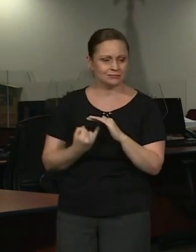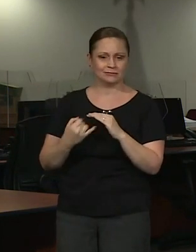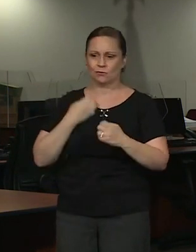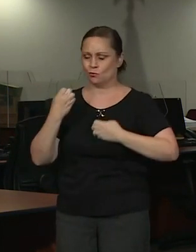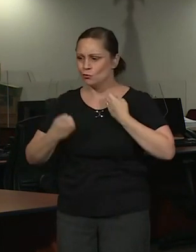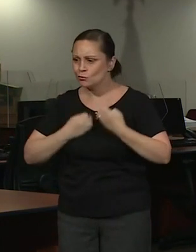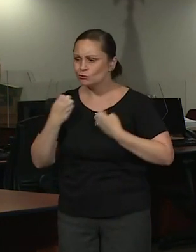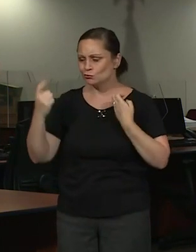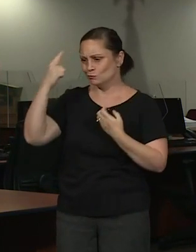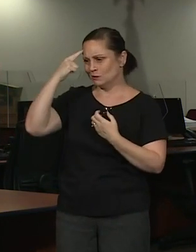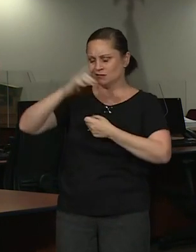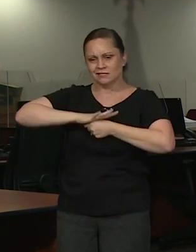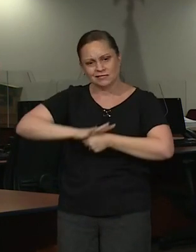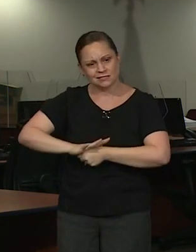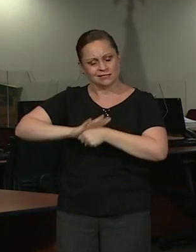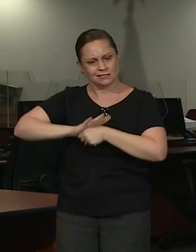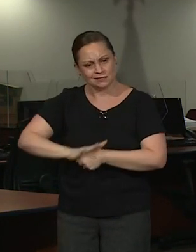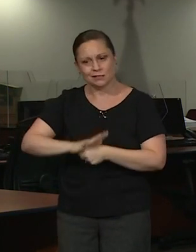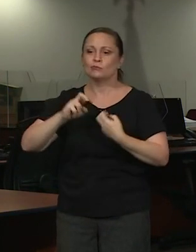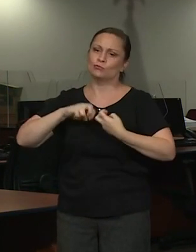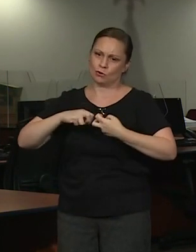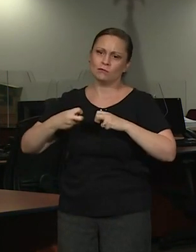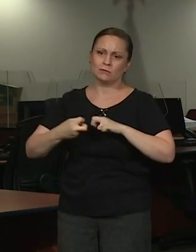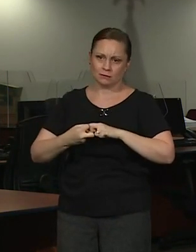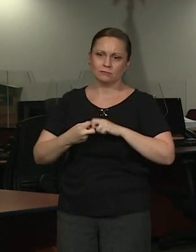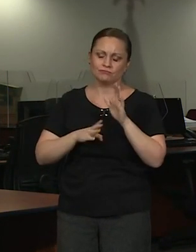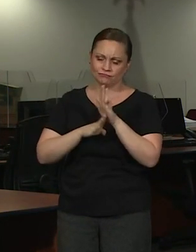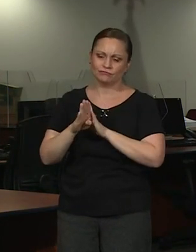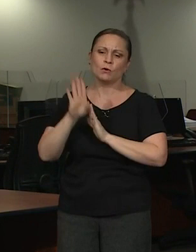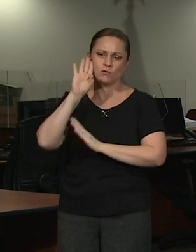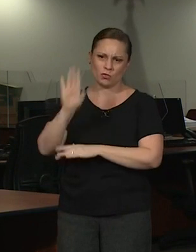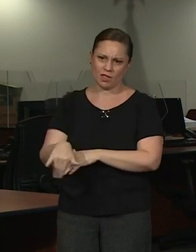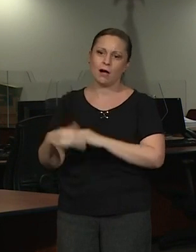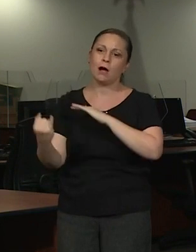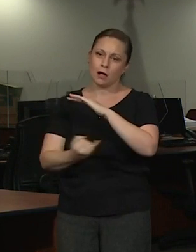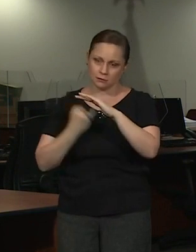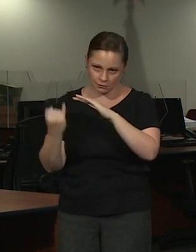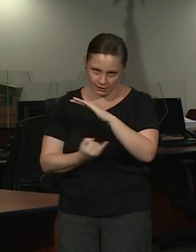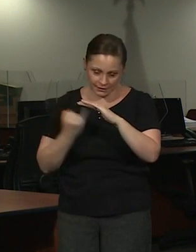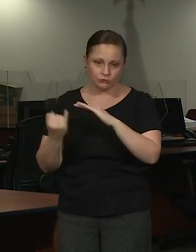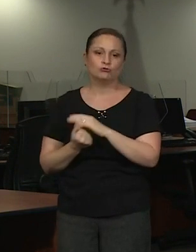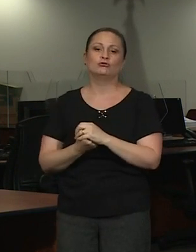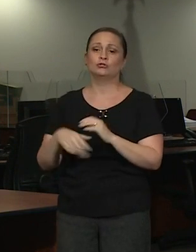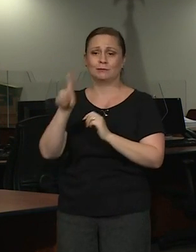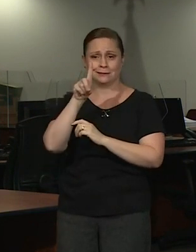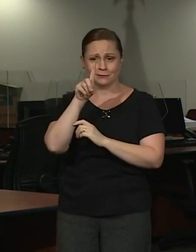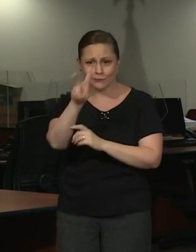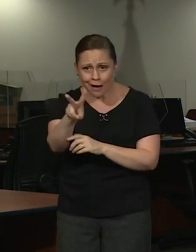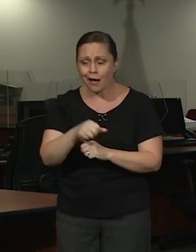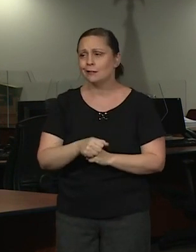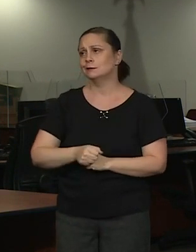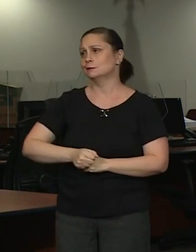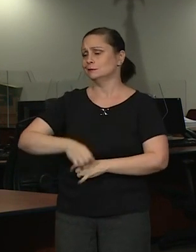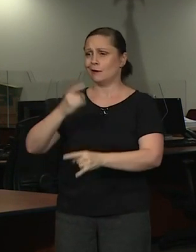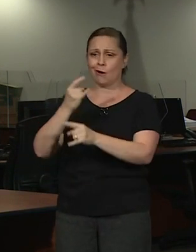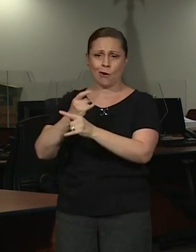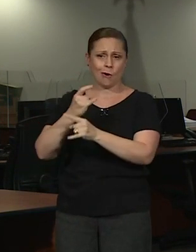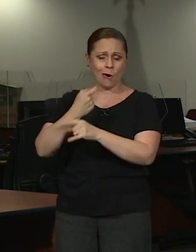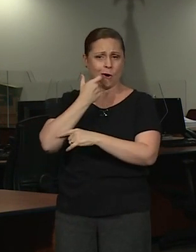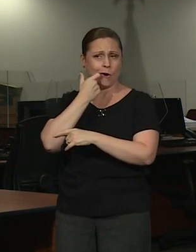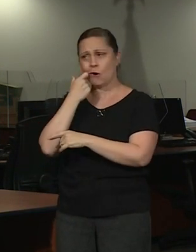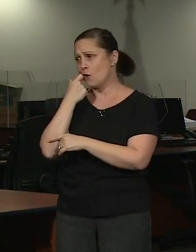emotional strain, and other problems. The isolation does that. The domestic violence, the alcoholism. I haven't seen